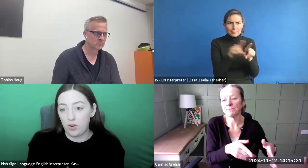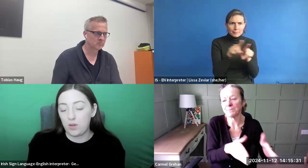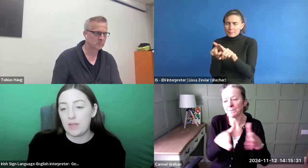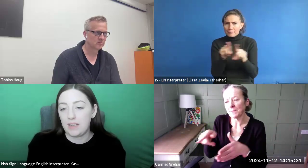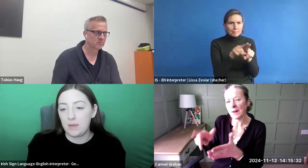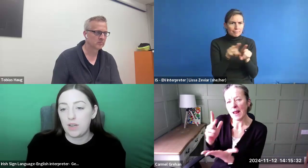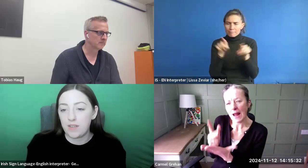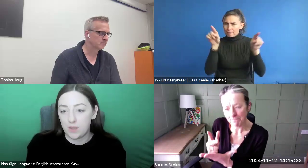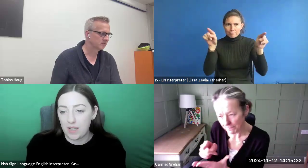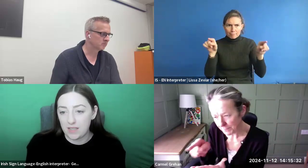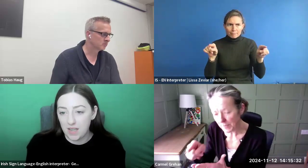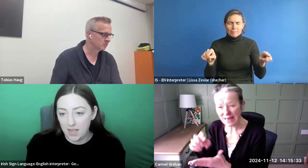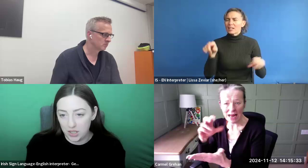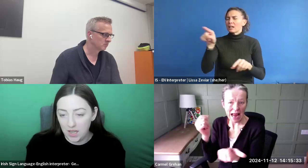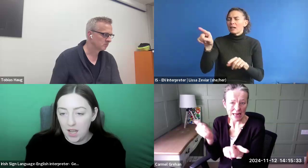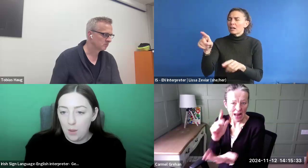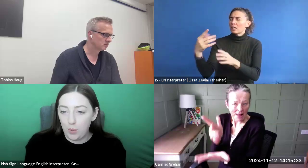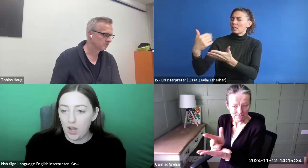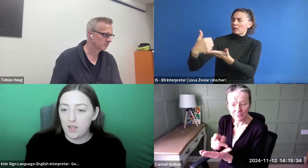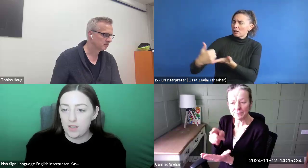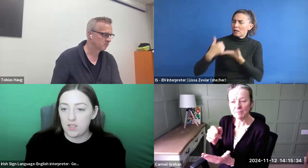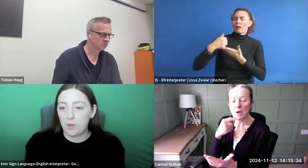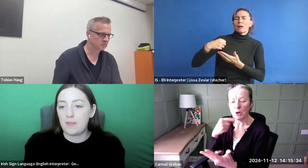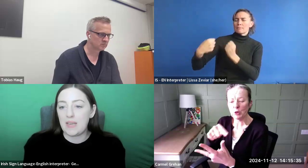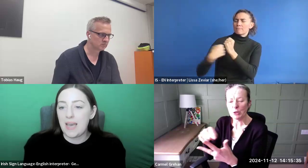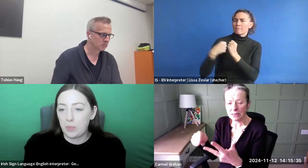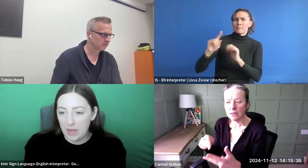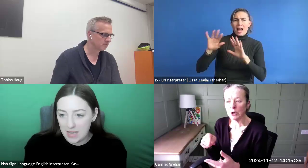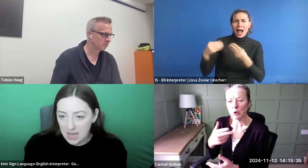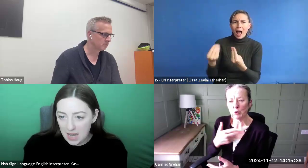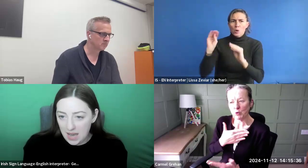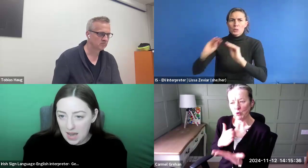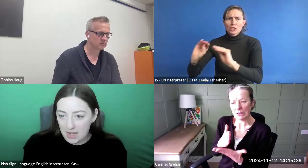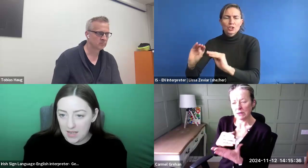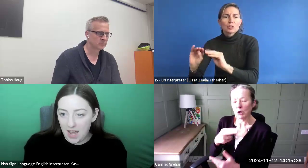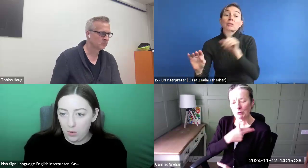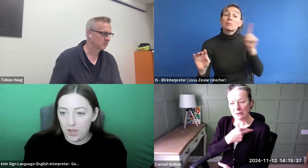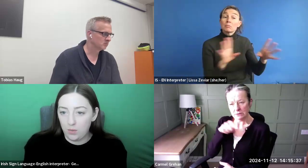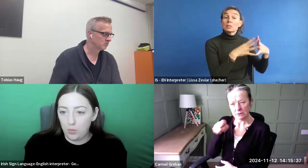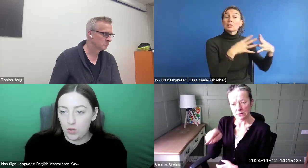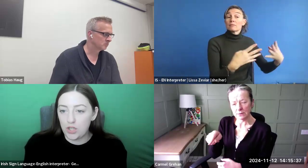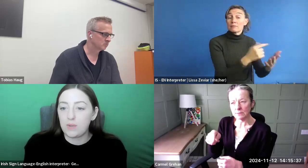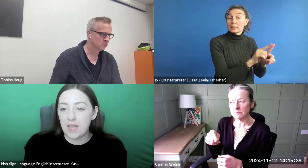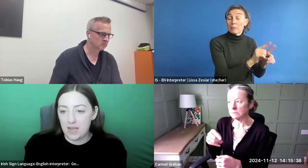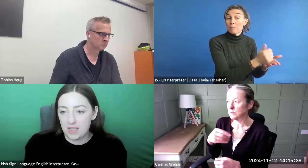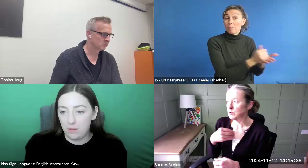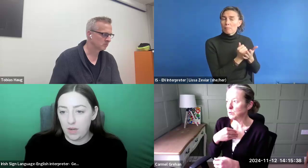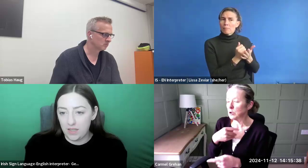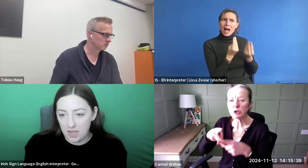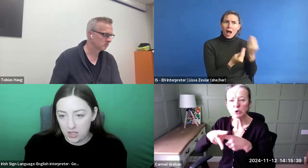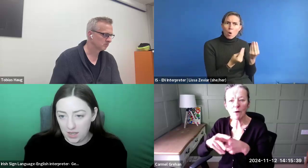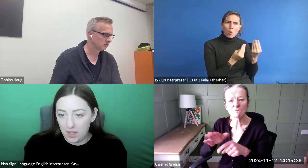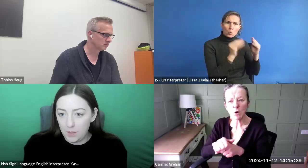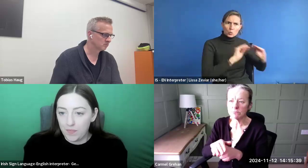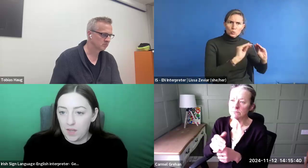as was brought up in the previous presentation. But I also like to talk about the ELP and how I would use that in